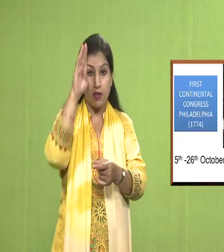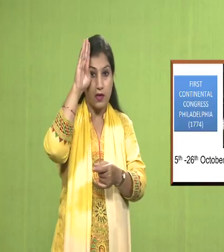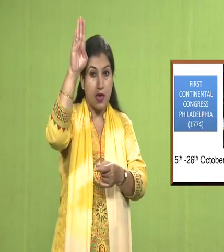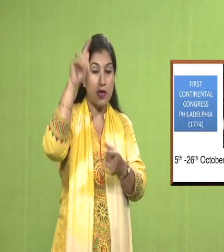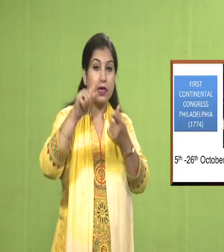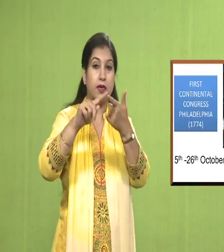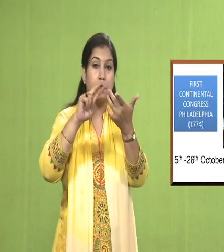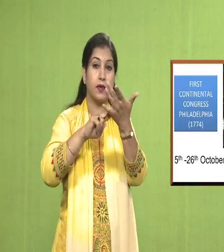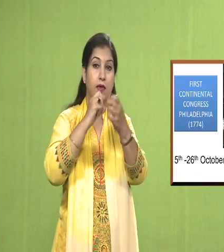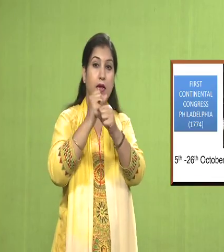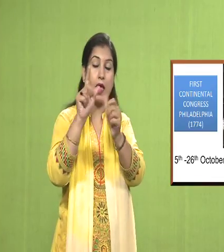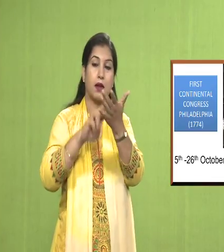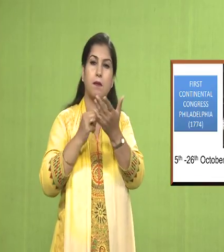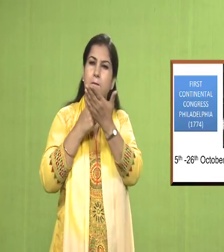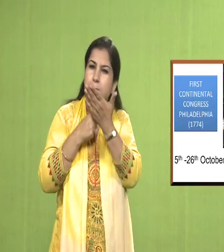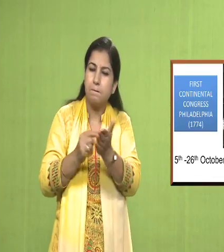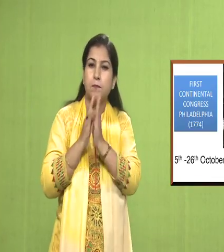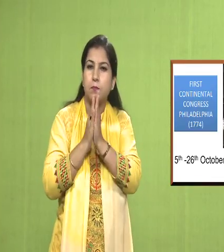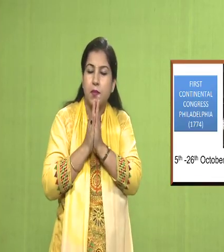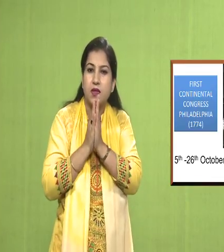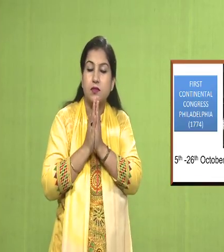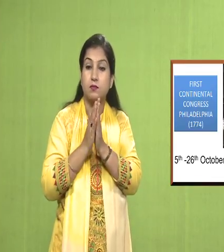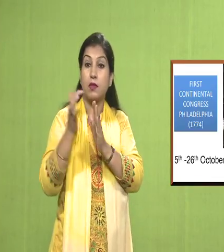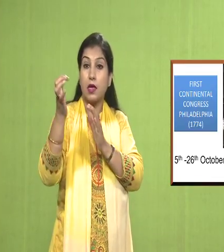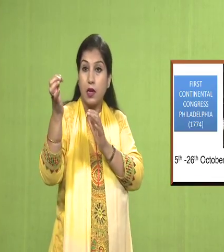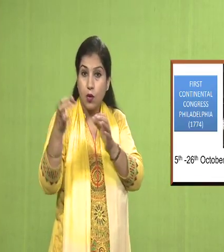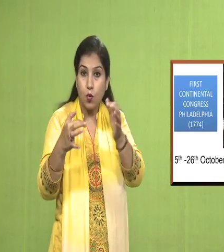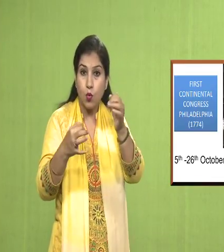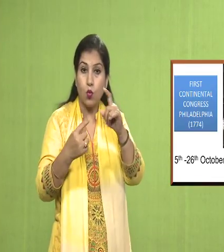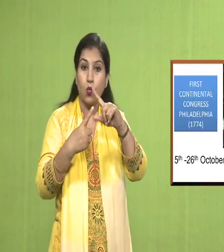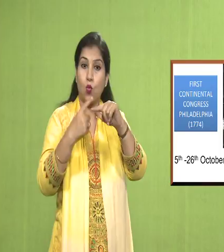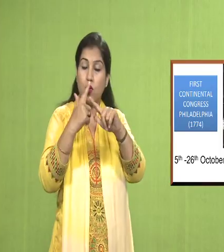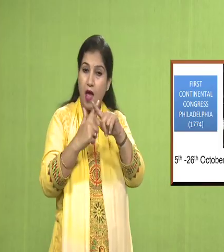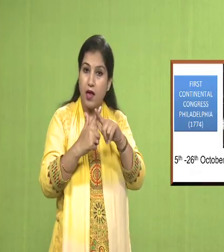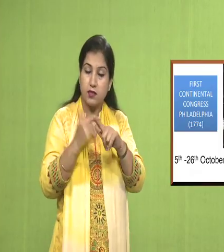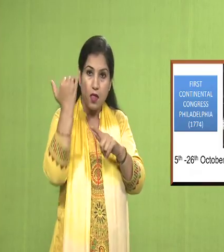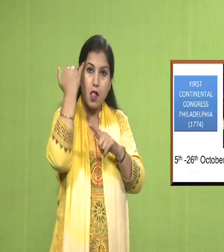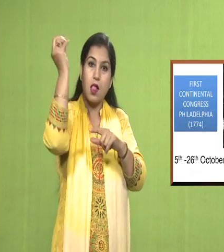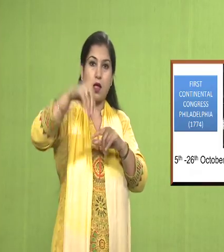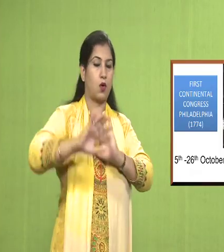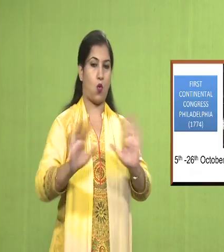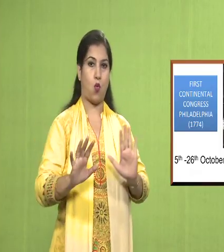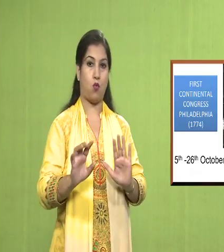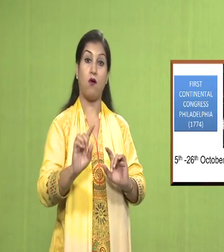England not to impose any new taxes without consulting them.